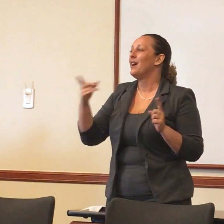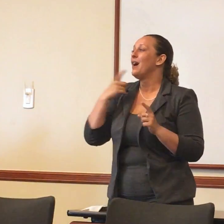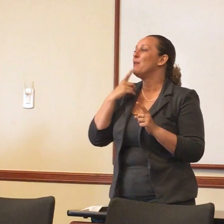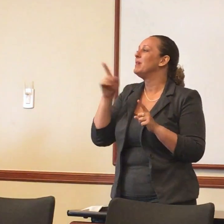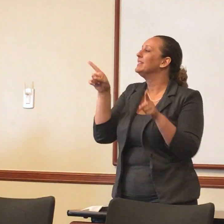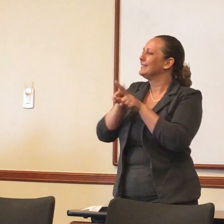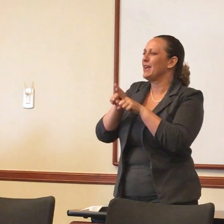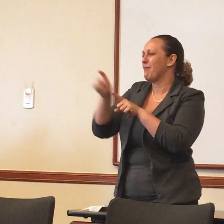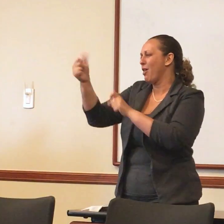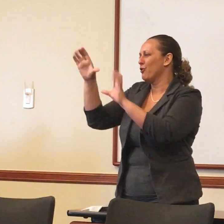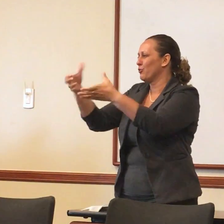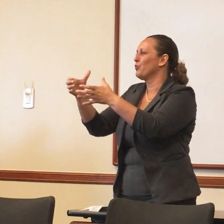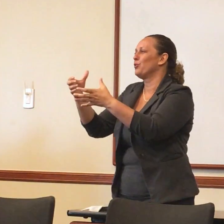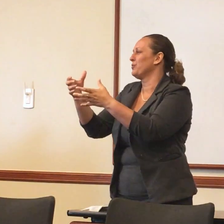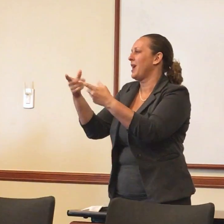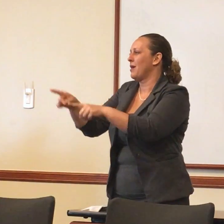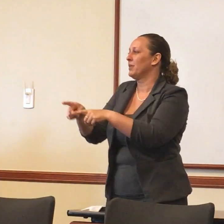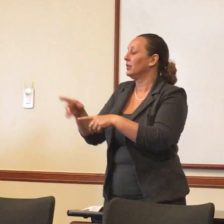to.